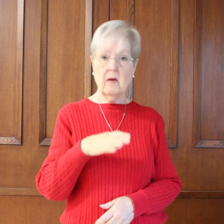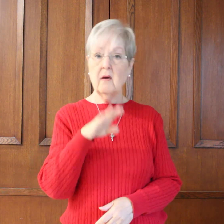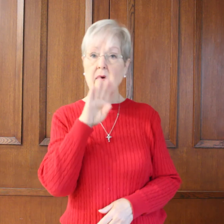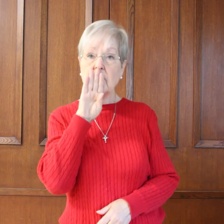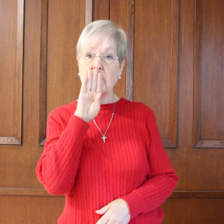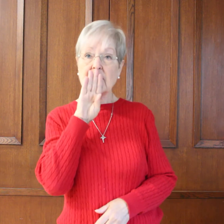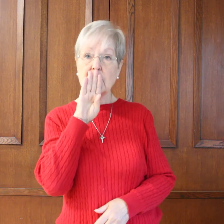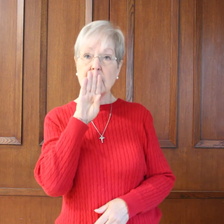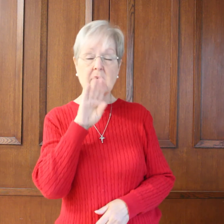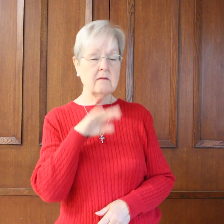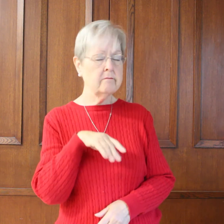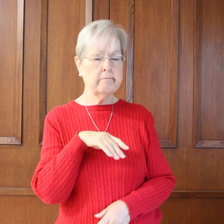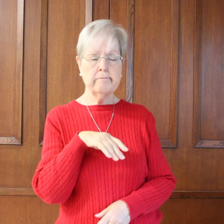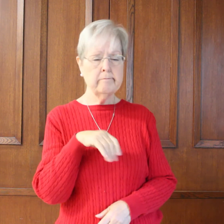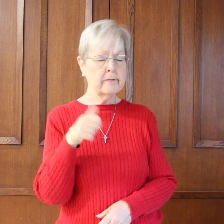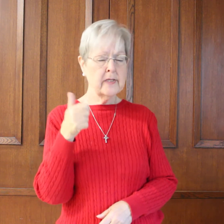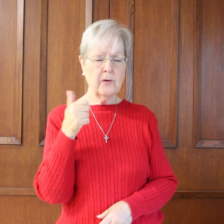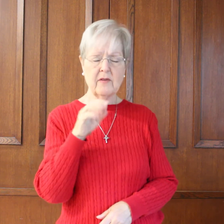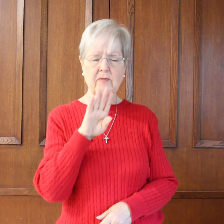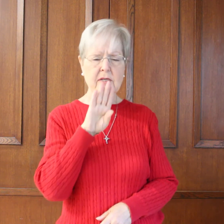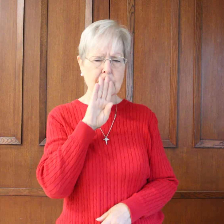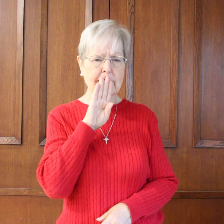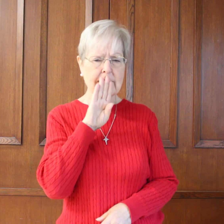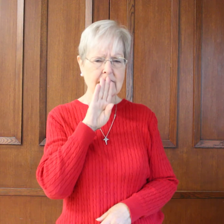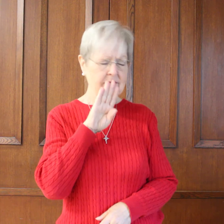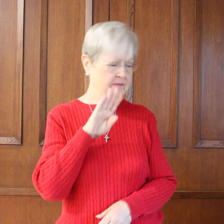Are you frustrated? Don't get frustrated.